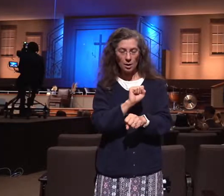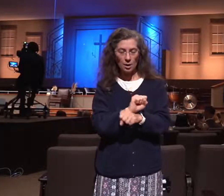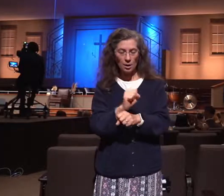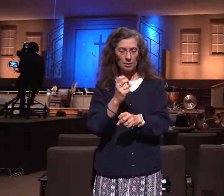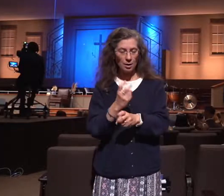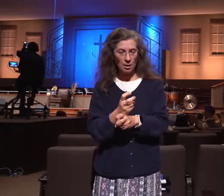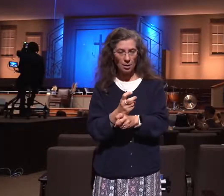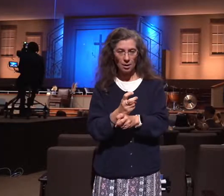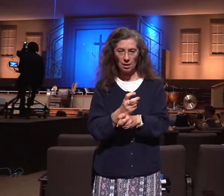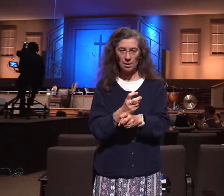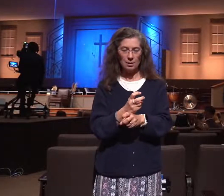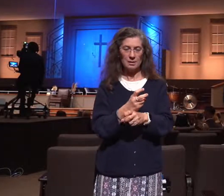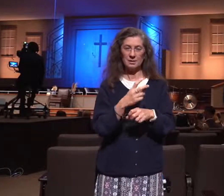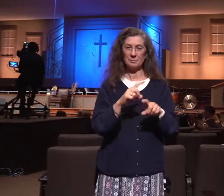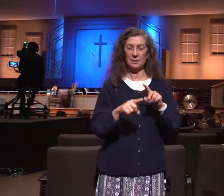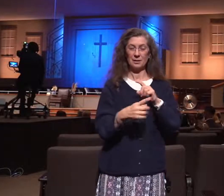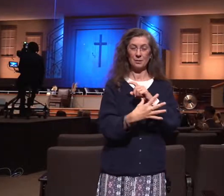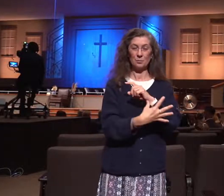all.